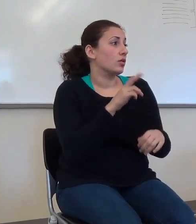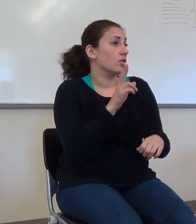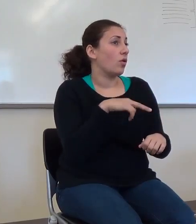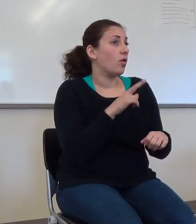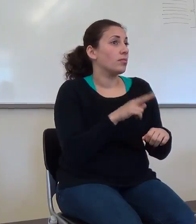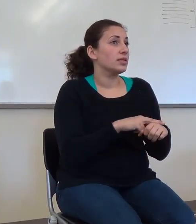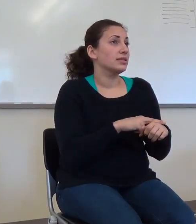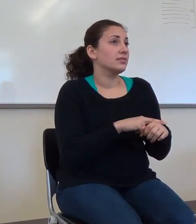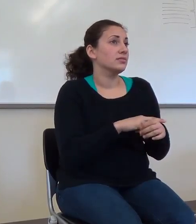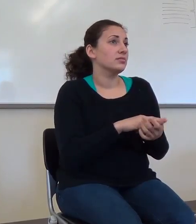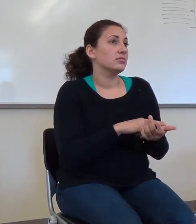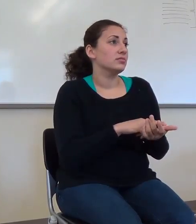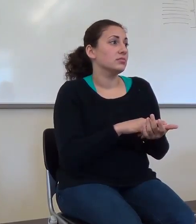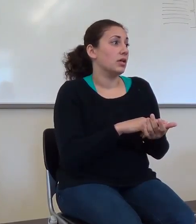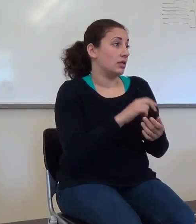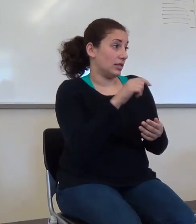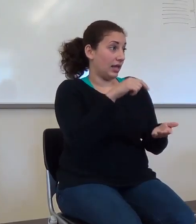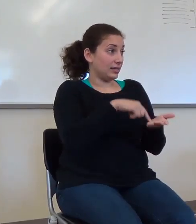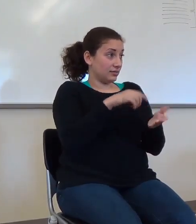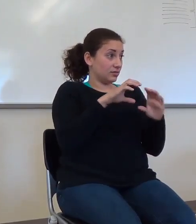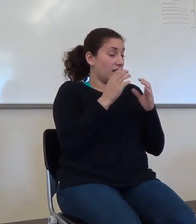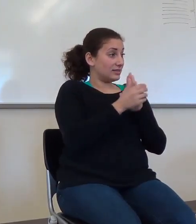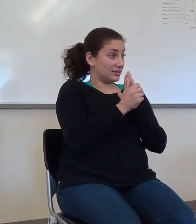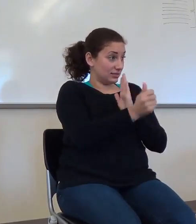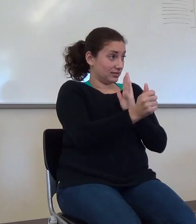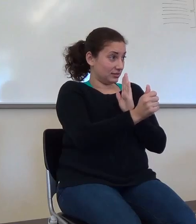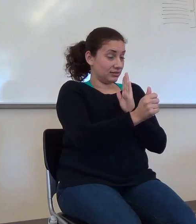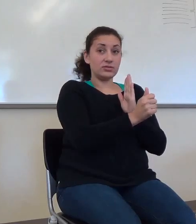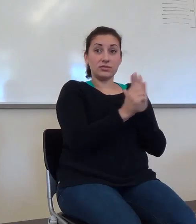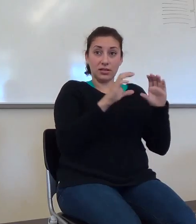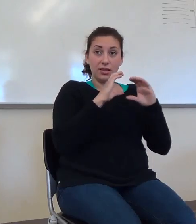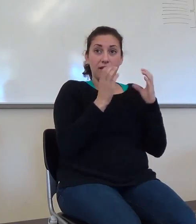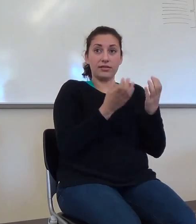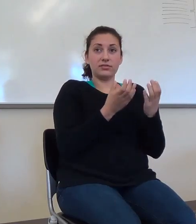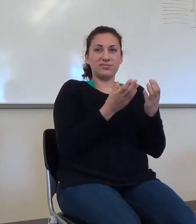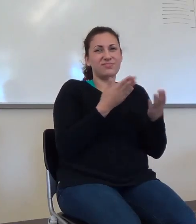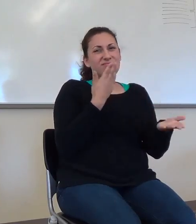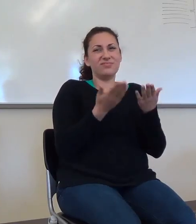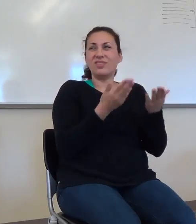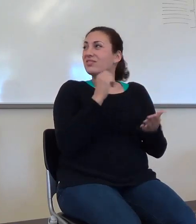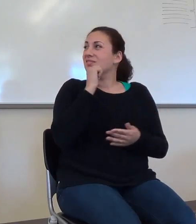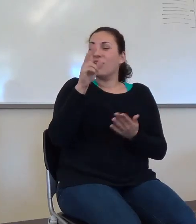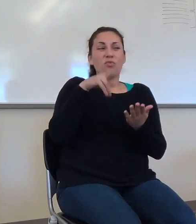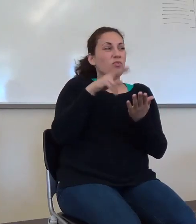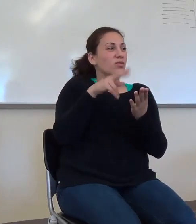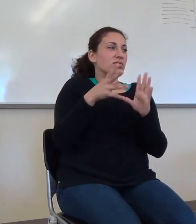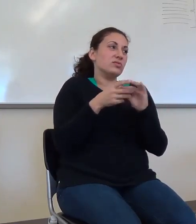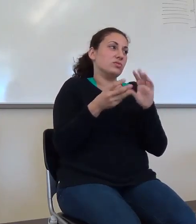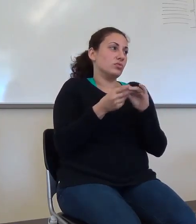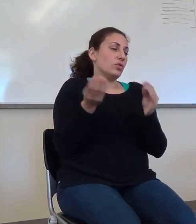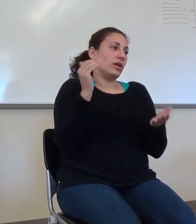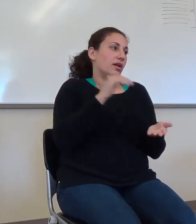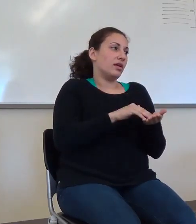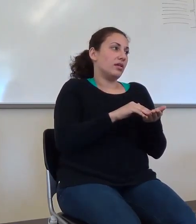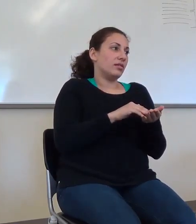a skills class, we probably won't come back to this. We might, but with chances are we won't come